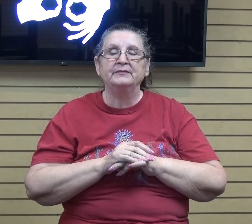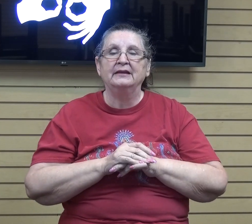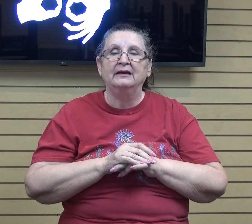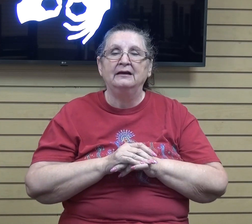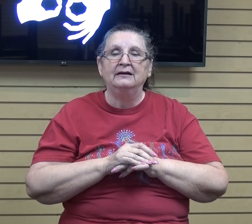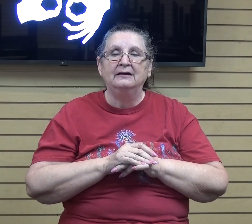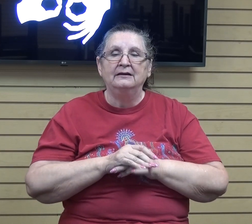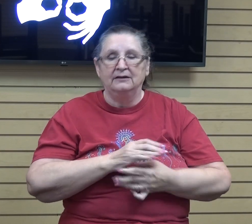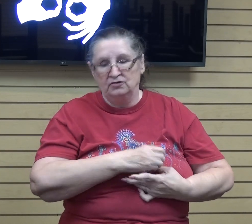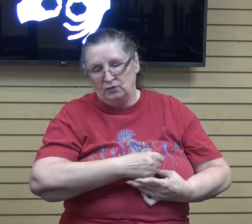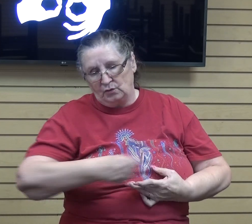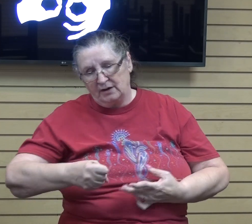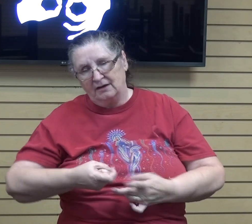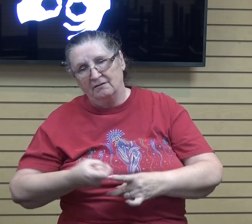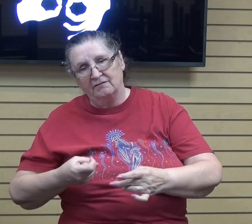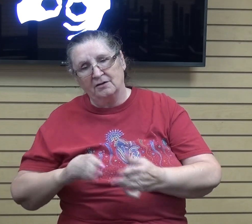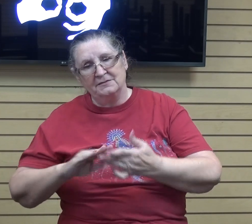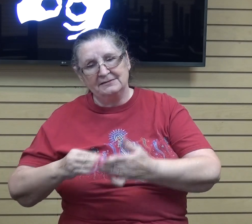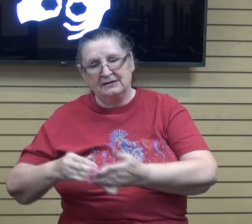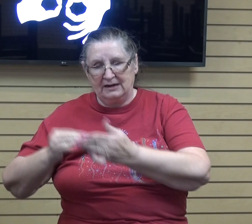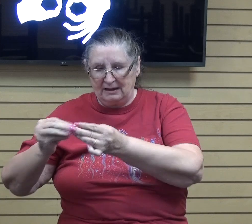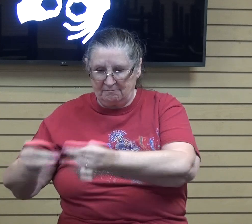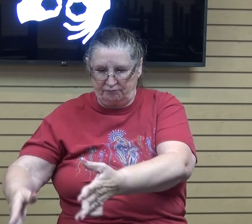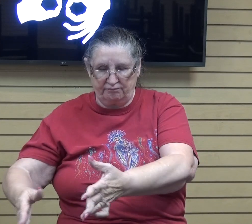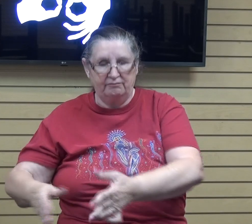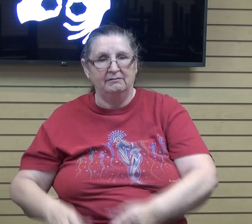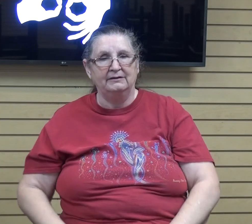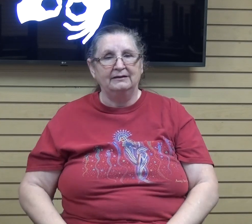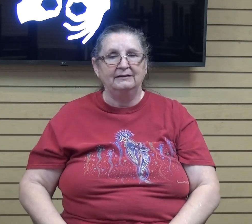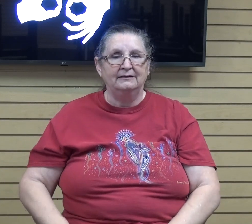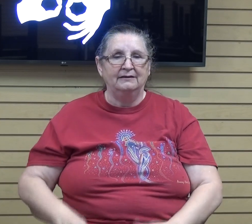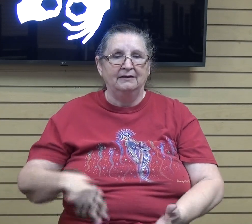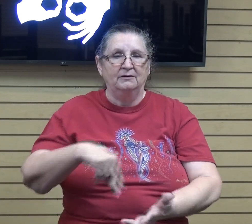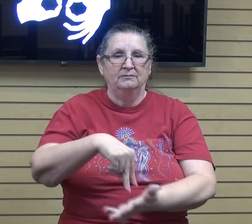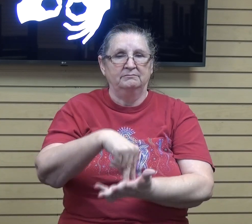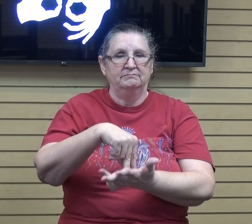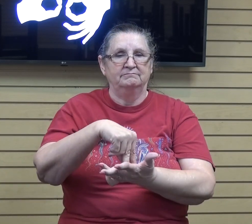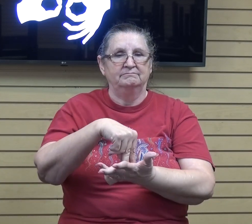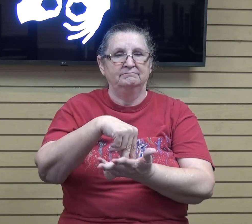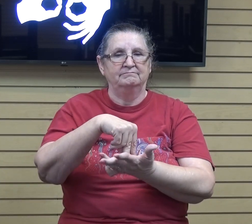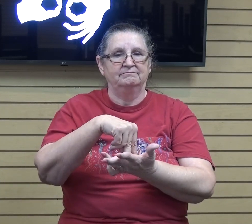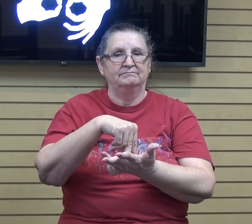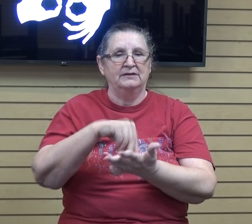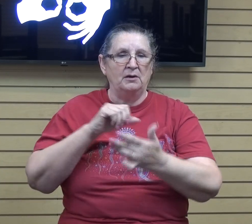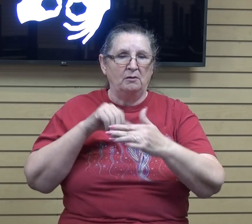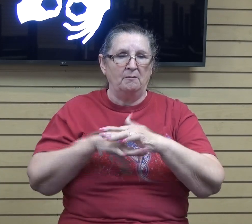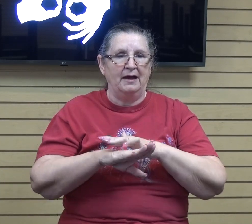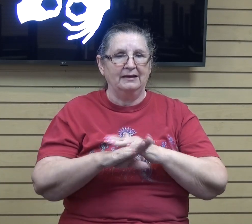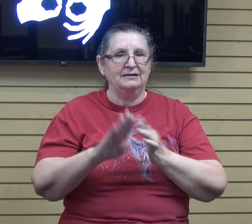drug him out of the city and they left him. But Paul got up off the ground and went right back into that city, didn't he?